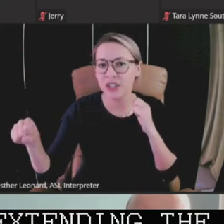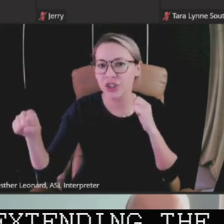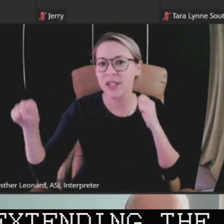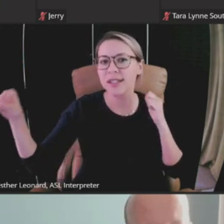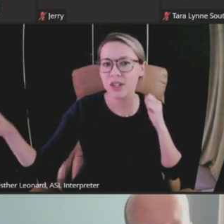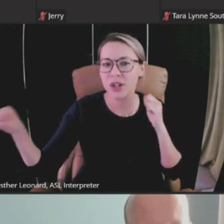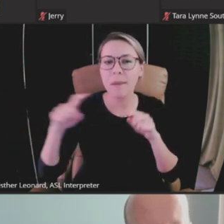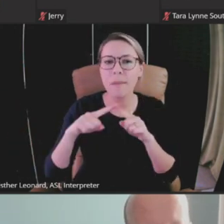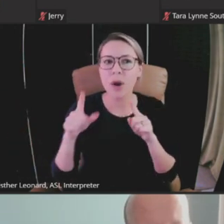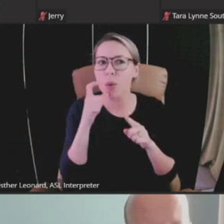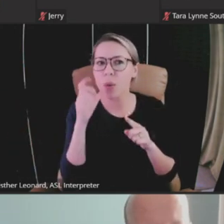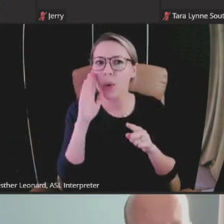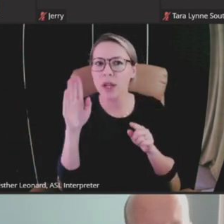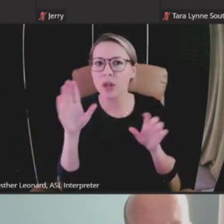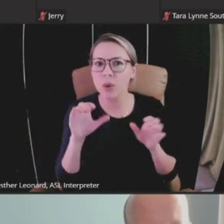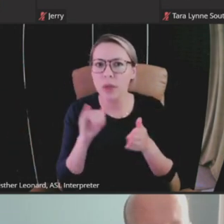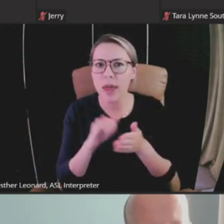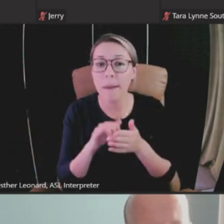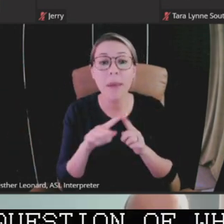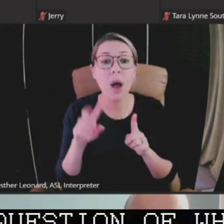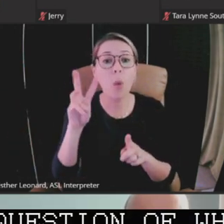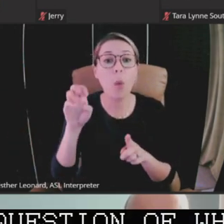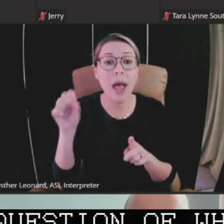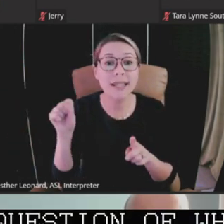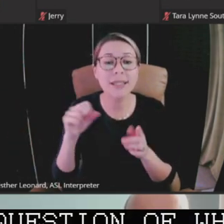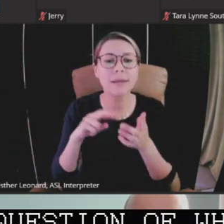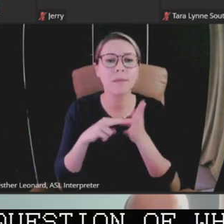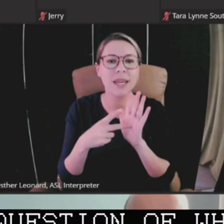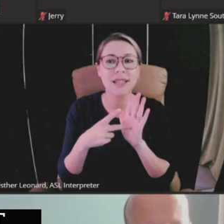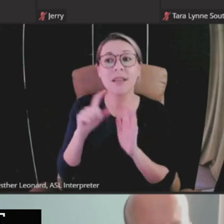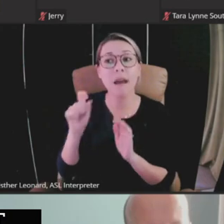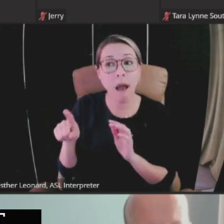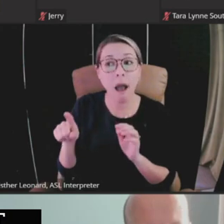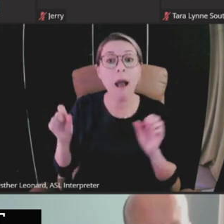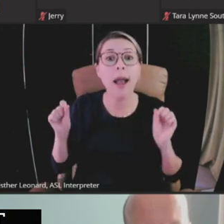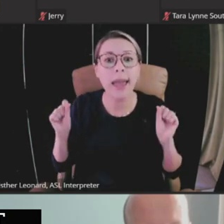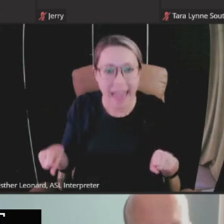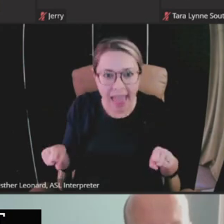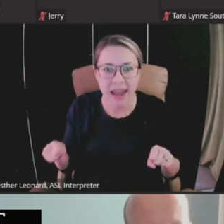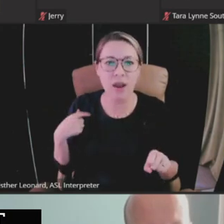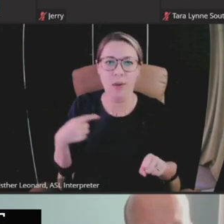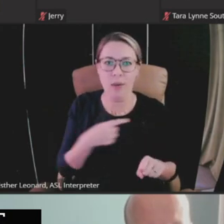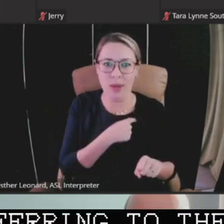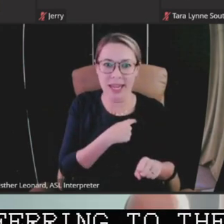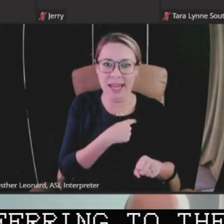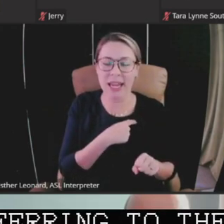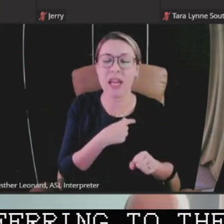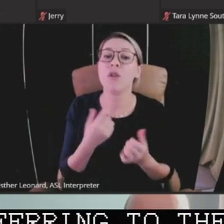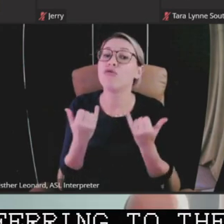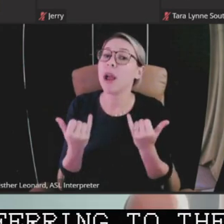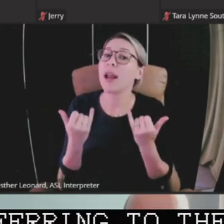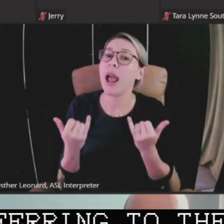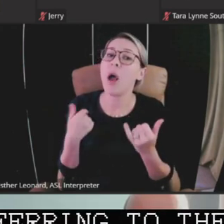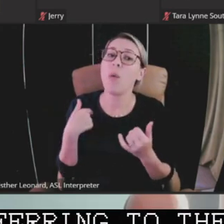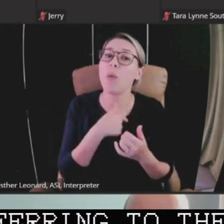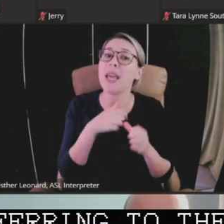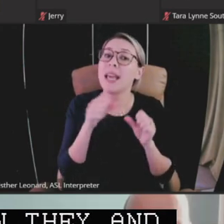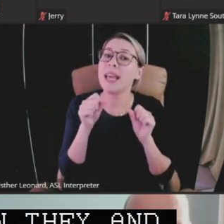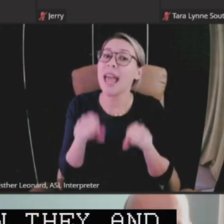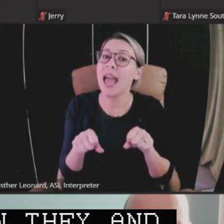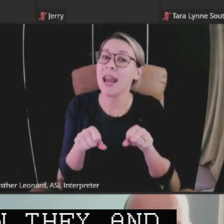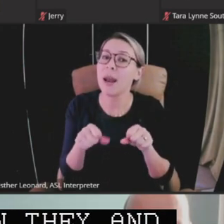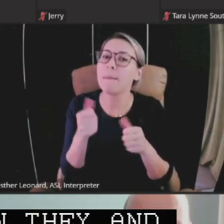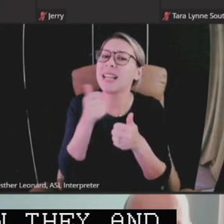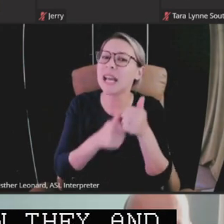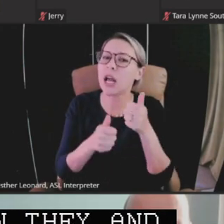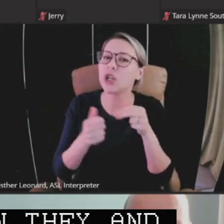is referring to that legal issue of can they? And technically right now, we only can under temporary